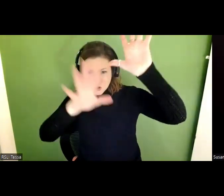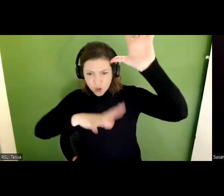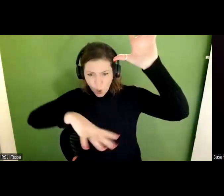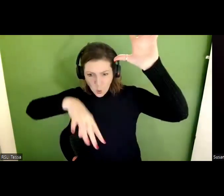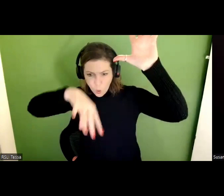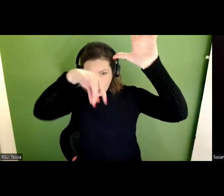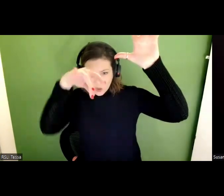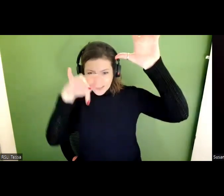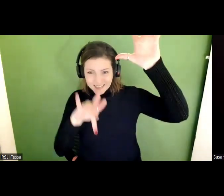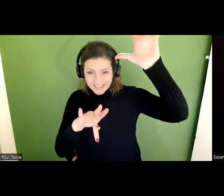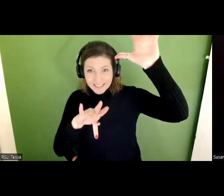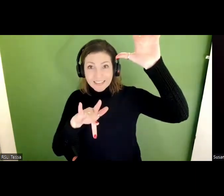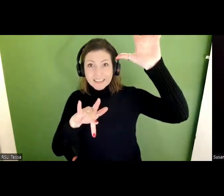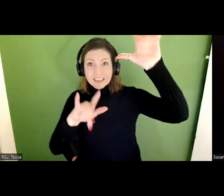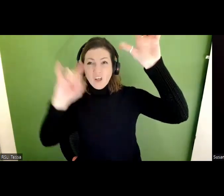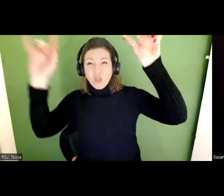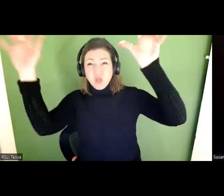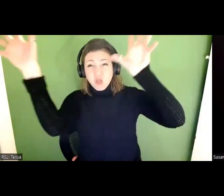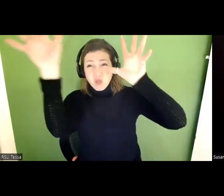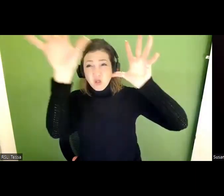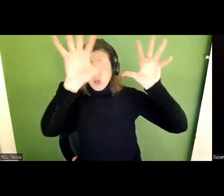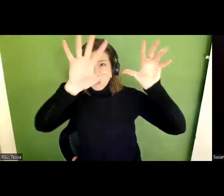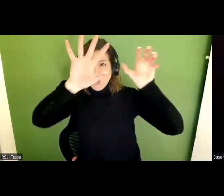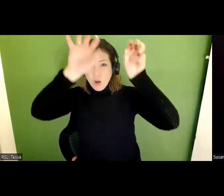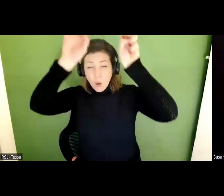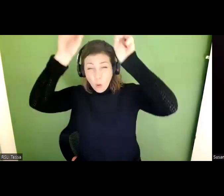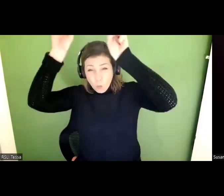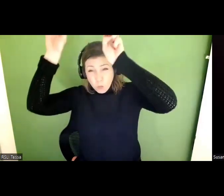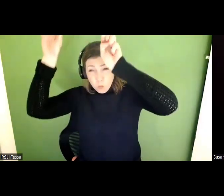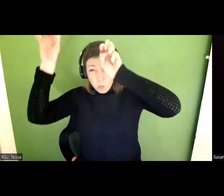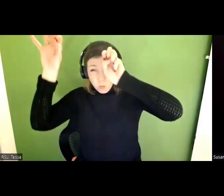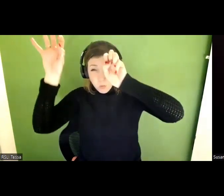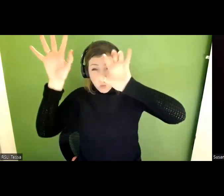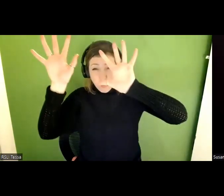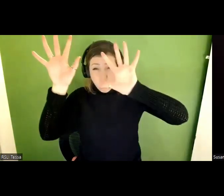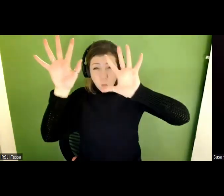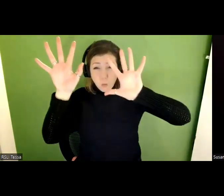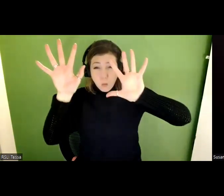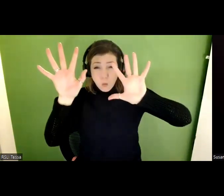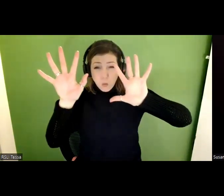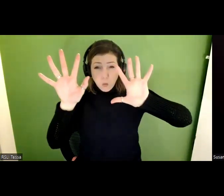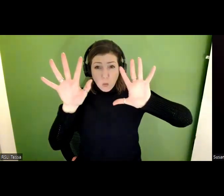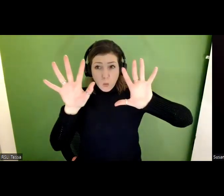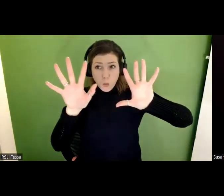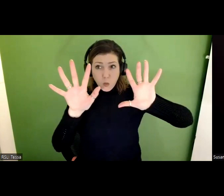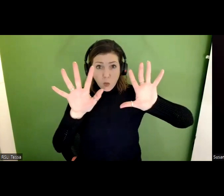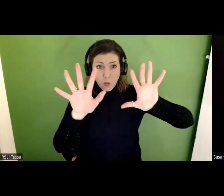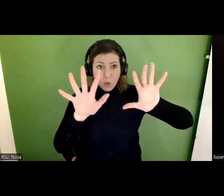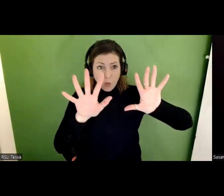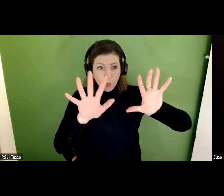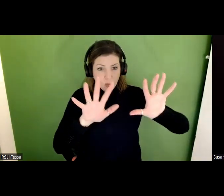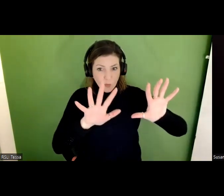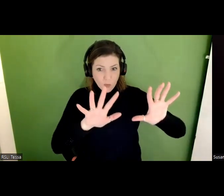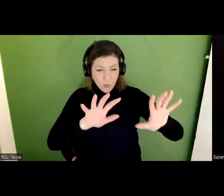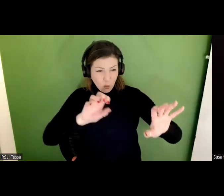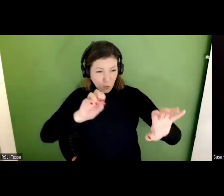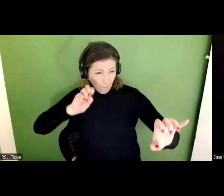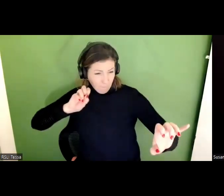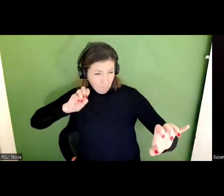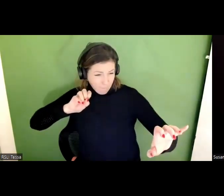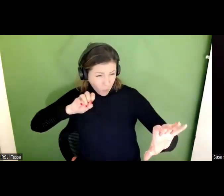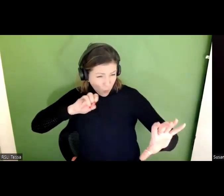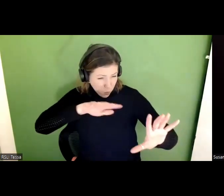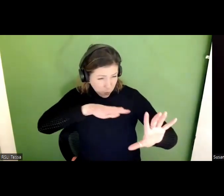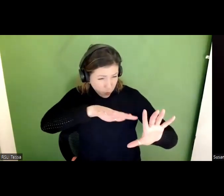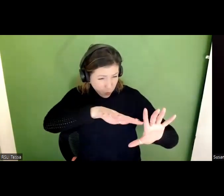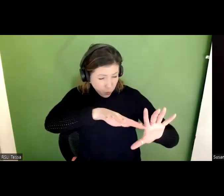cities, finally disgorging their contents onto porous pumicite